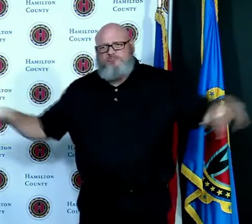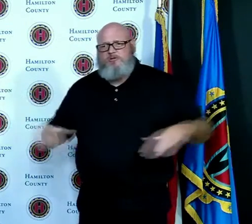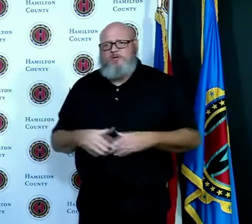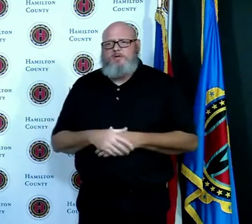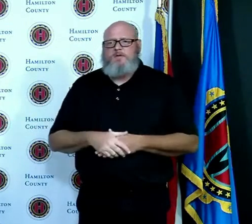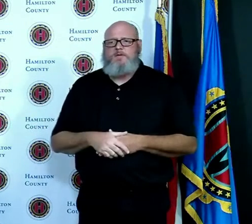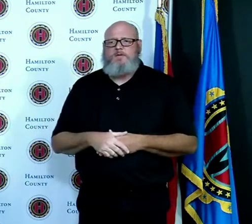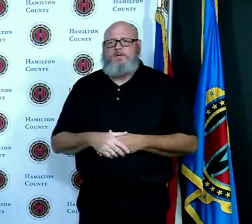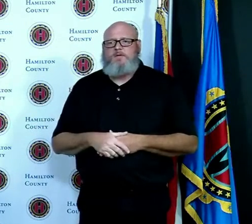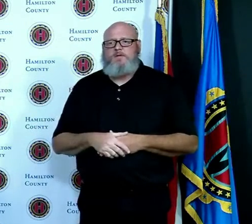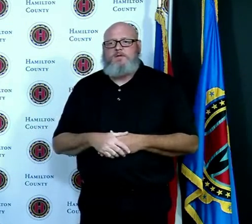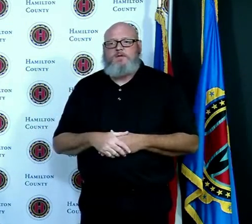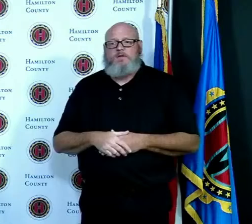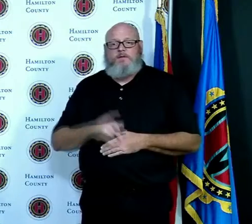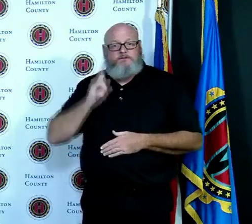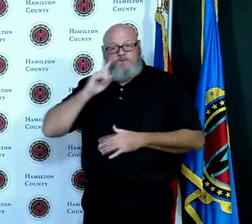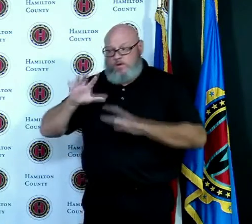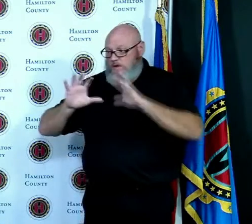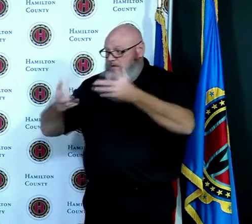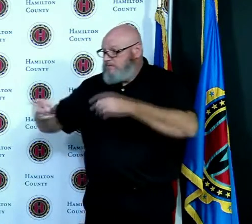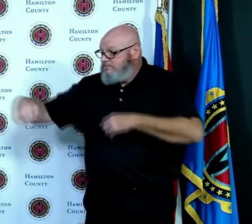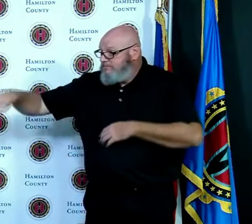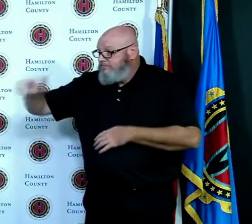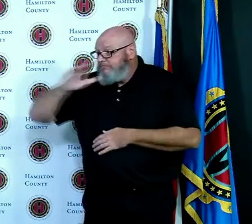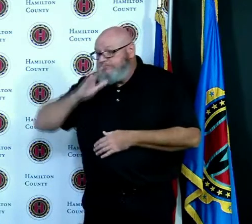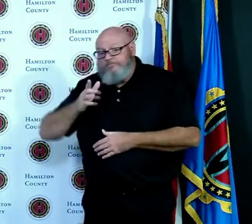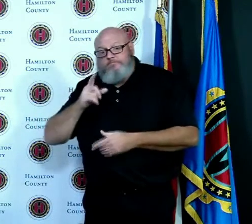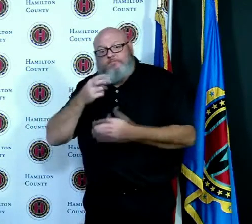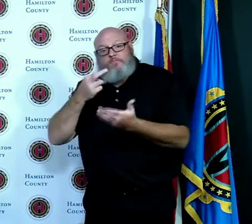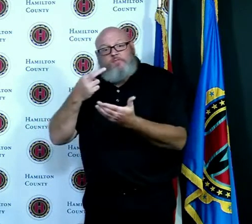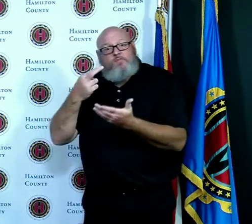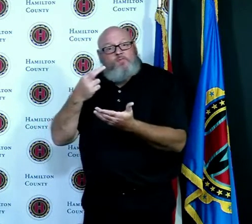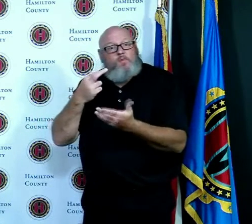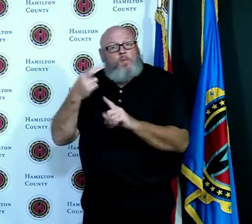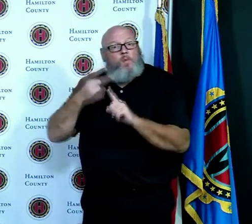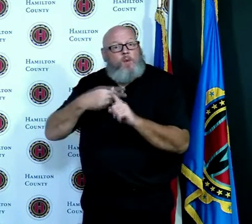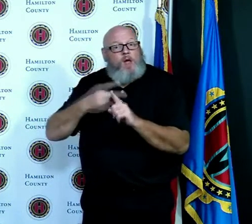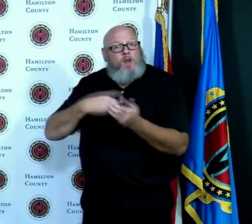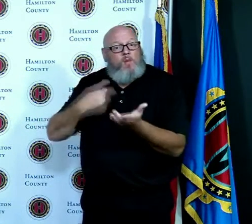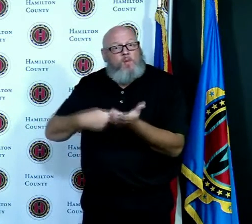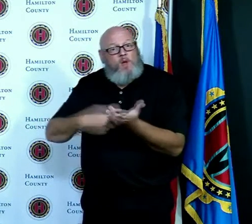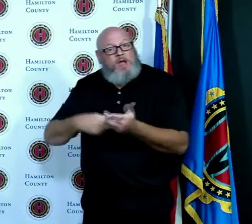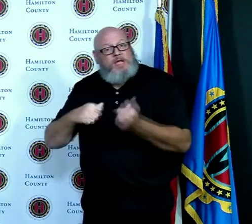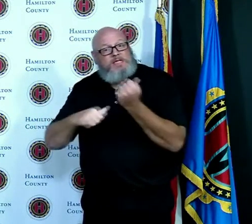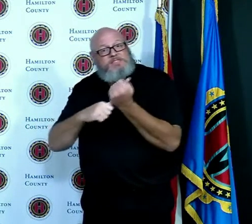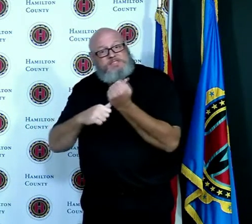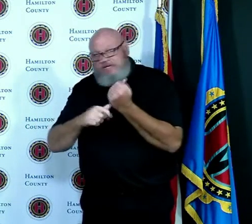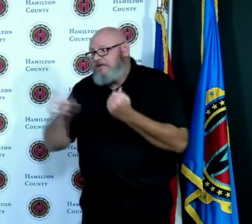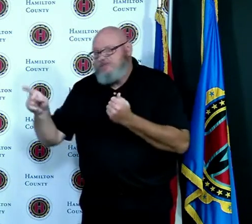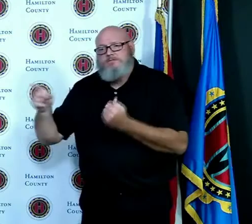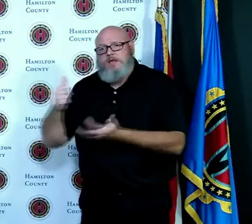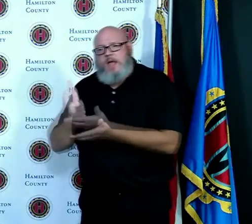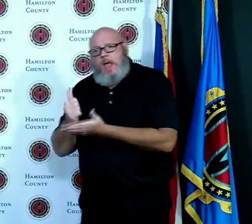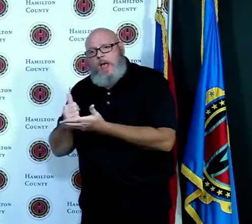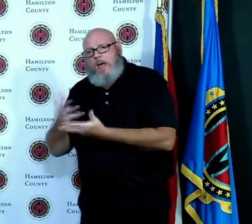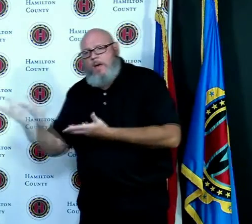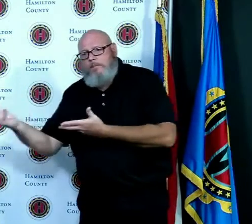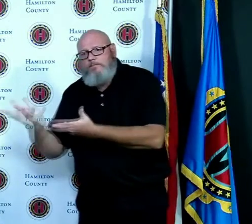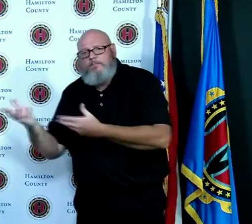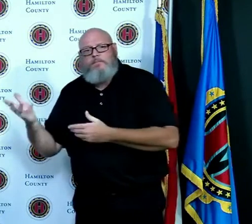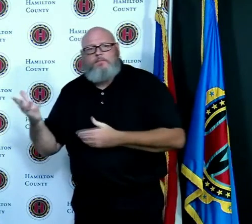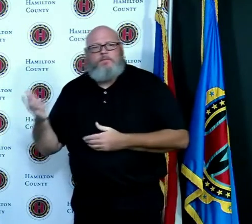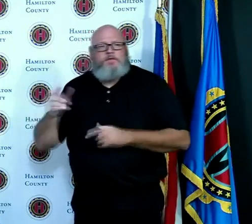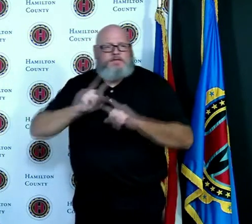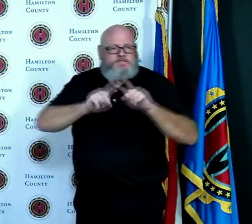rental assistance and small business assistance. Many of the folks that are being helped by that assistance are women, many men